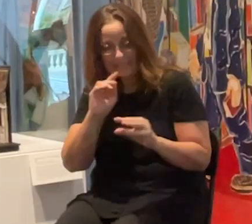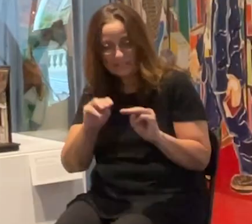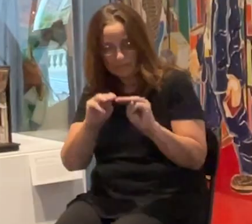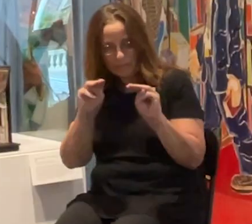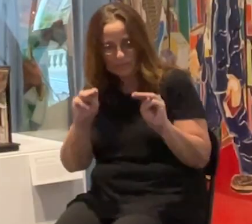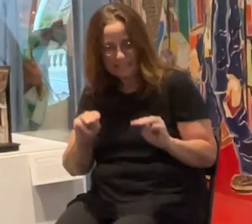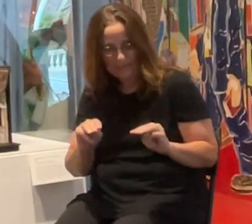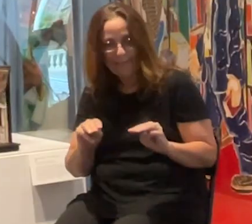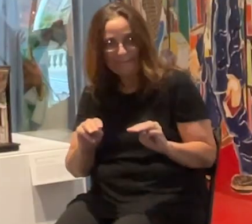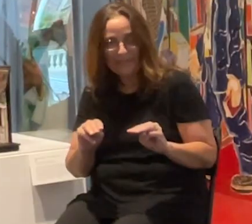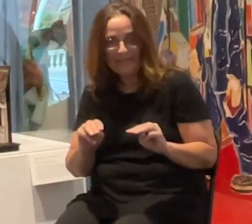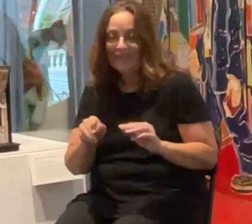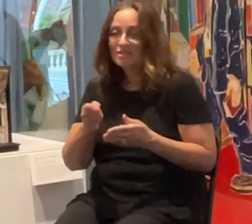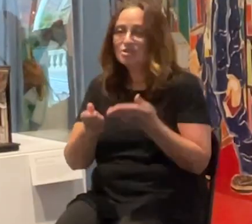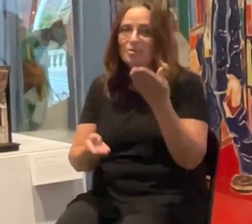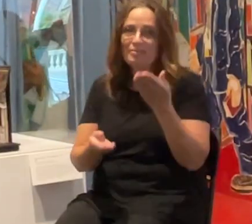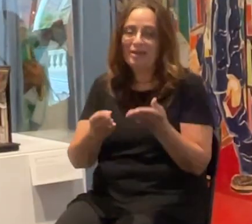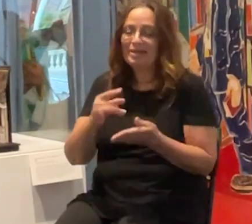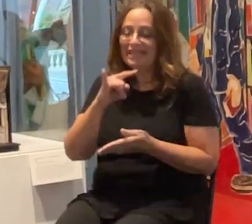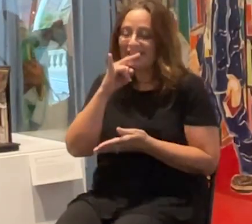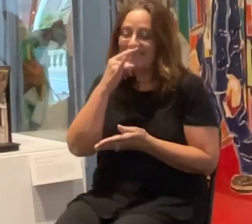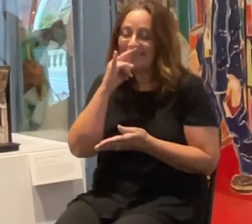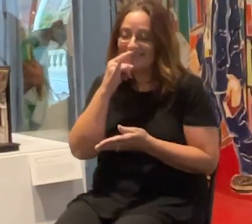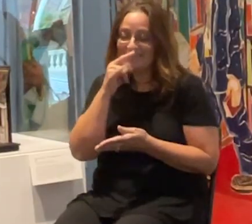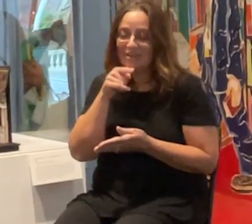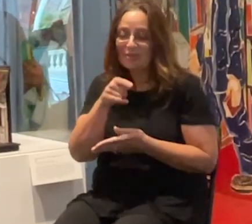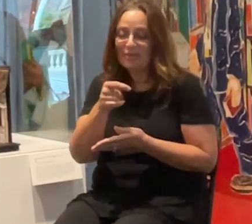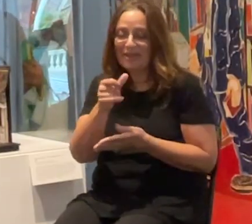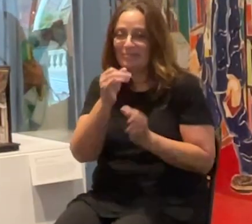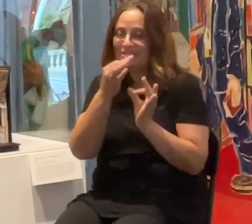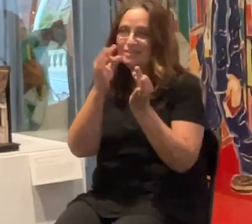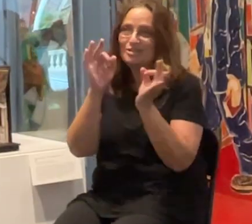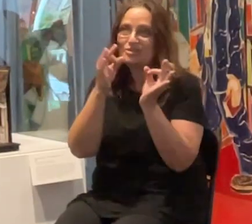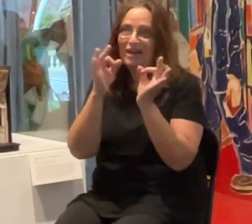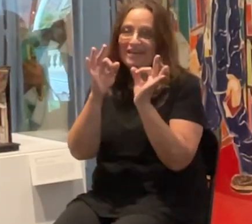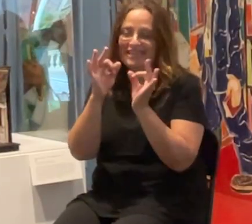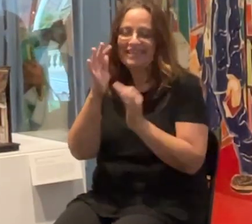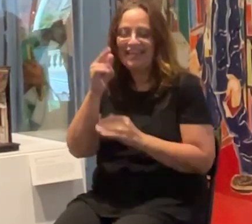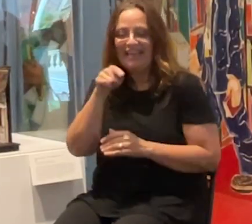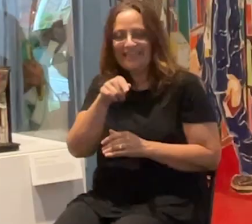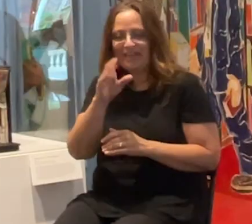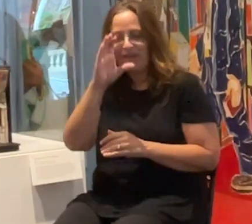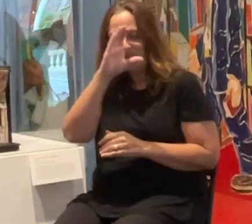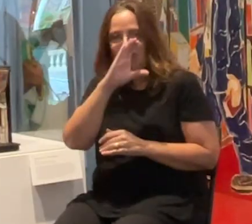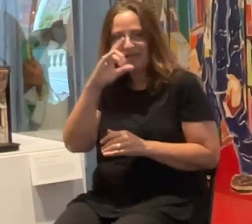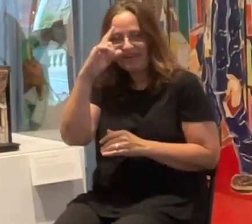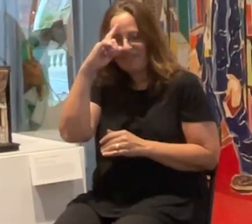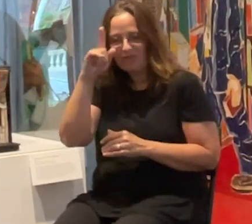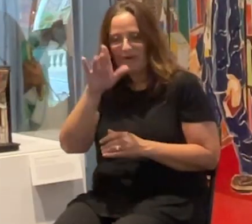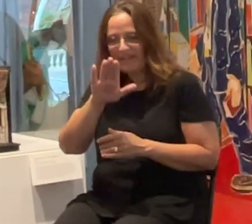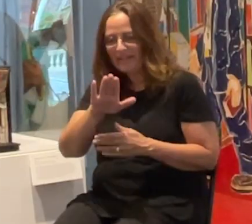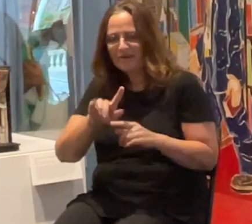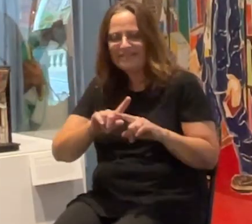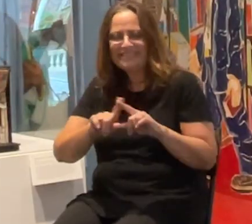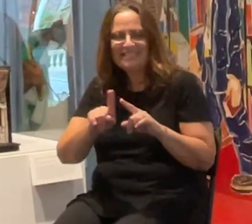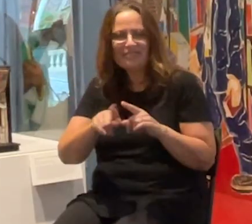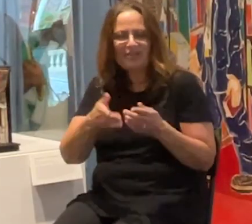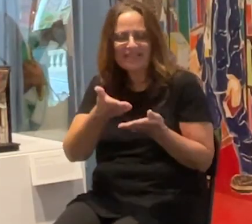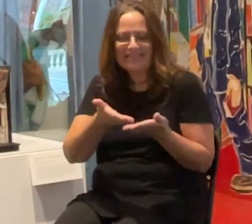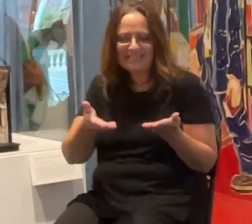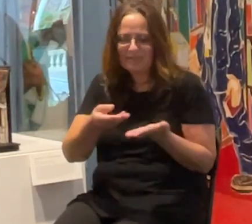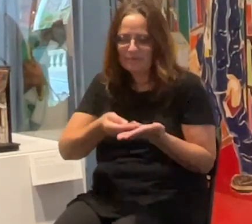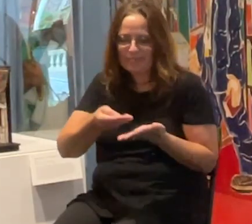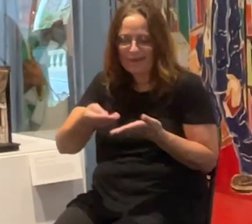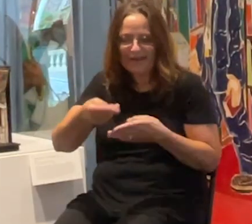little more distracted, even though it's so amazing, when they were looking for their, like, you know, magic space ice cream or, like, whatever they